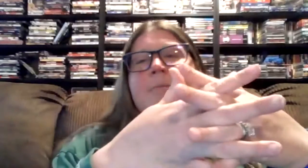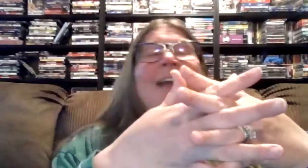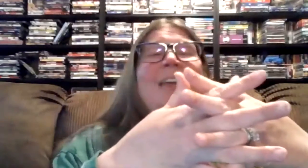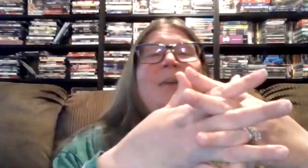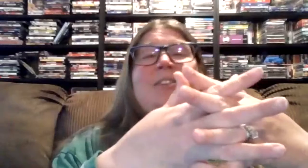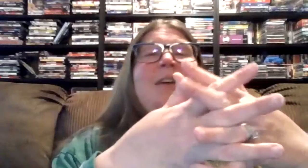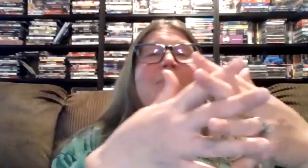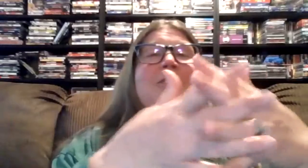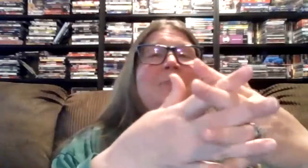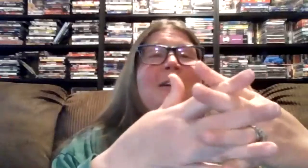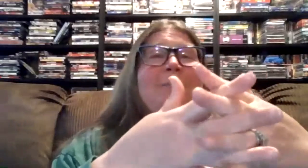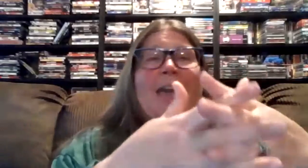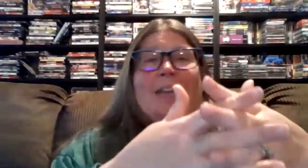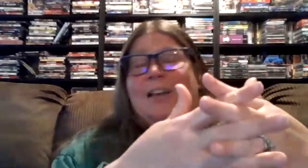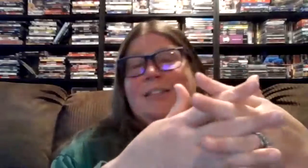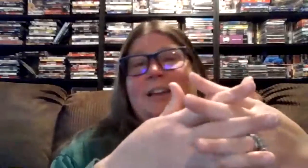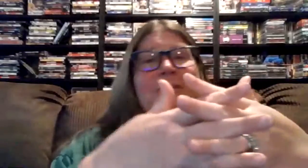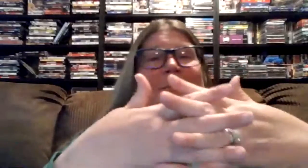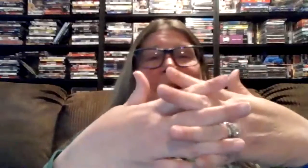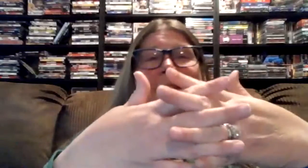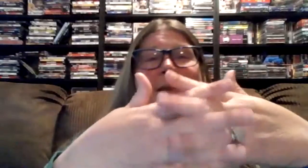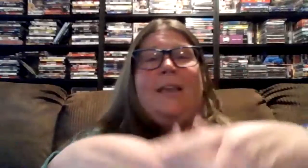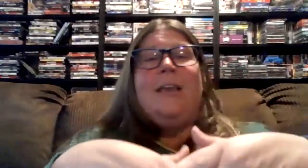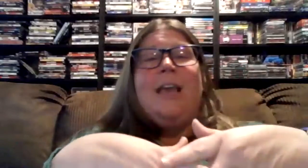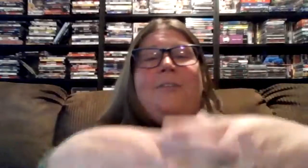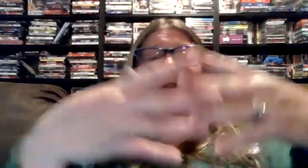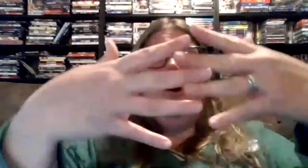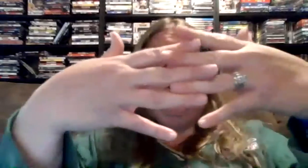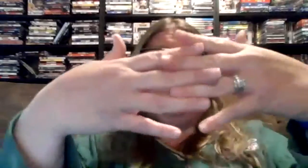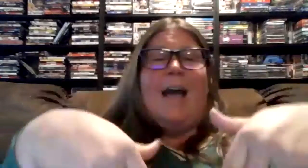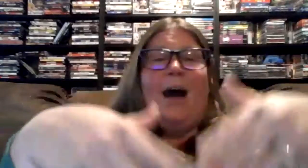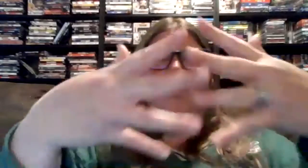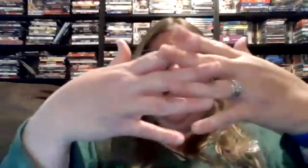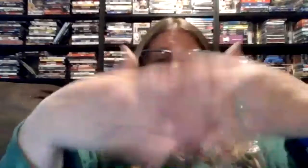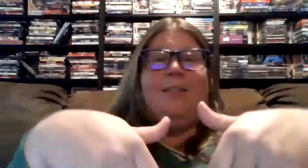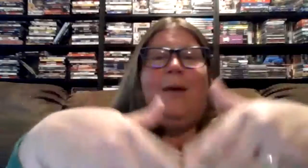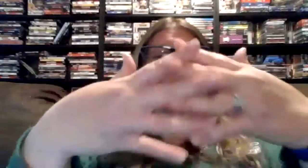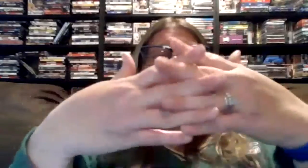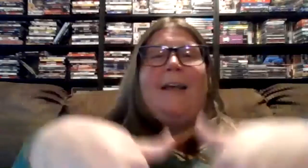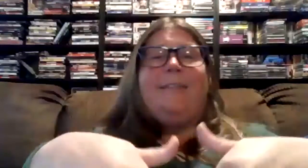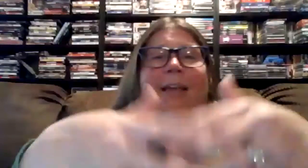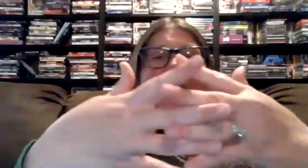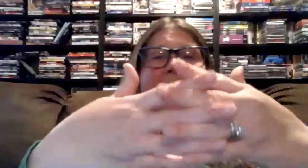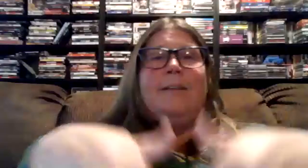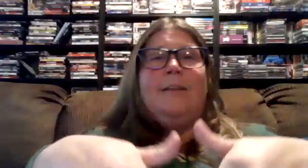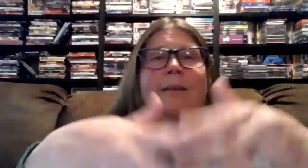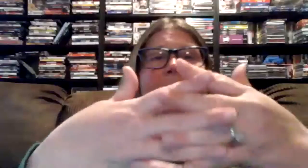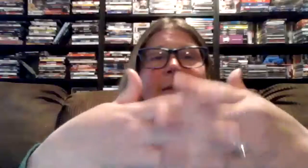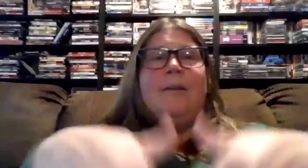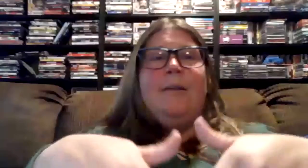Not that we do it, but just because my hands are like that, it reminds me, if you go down like this way, it's wrestling.